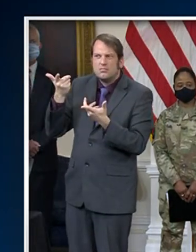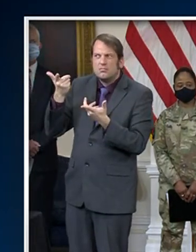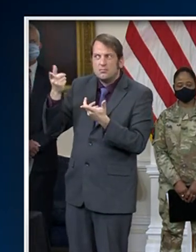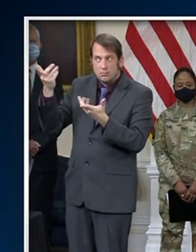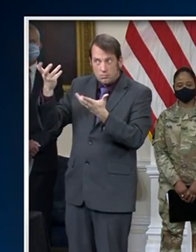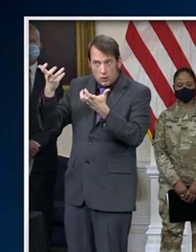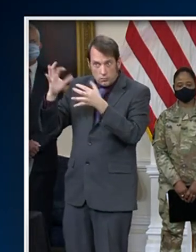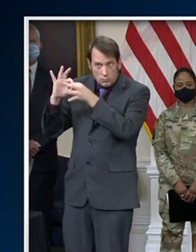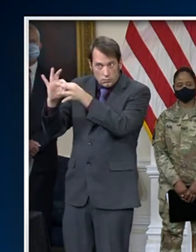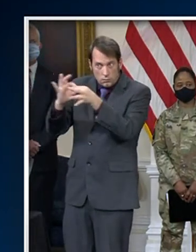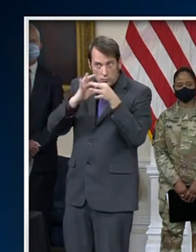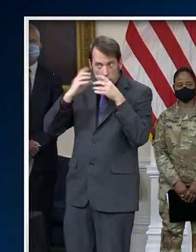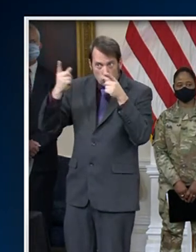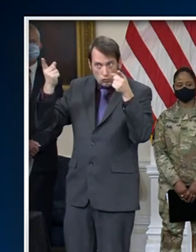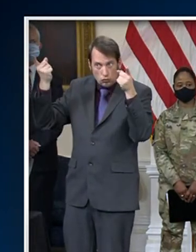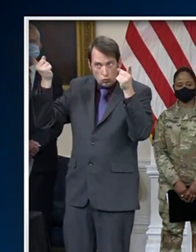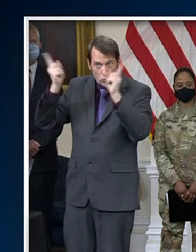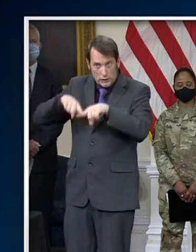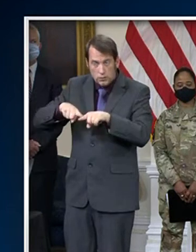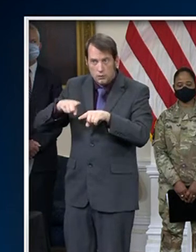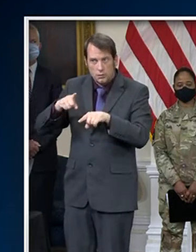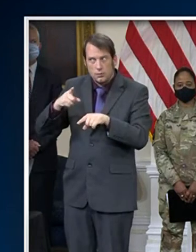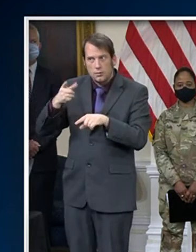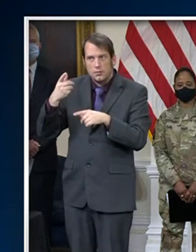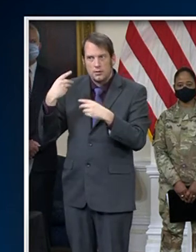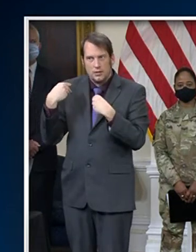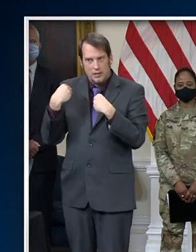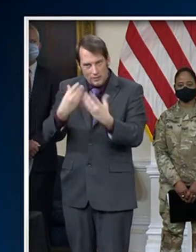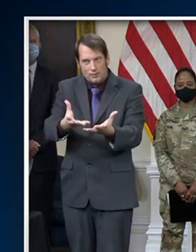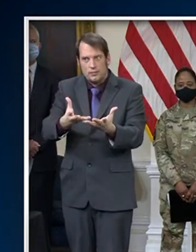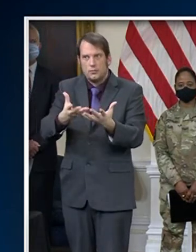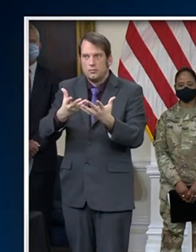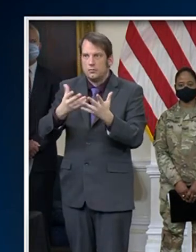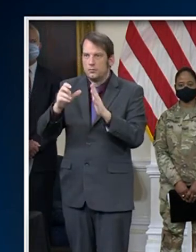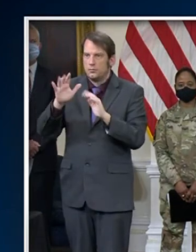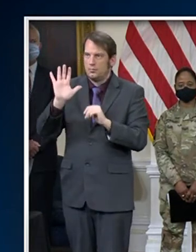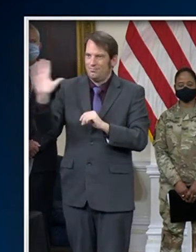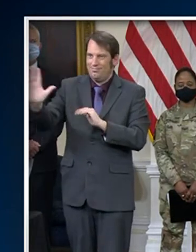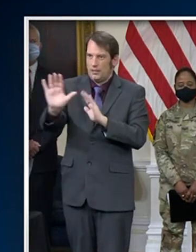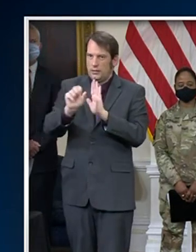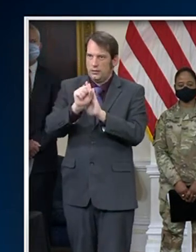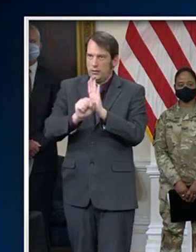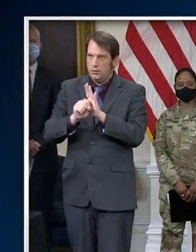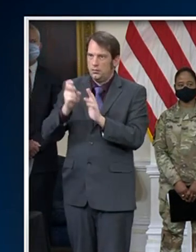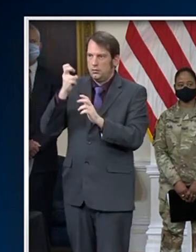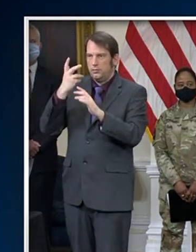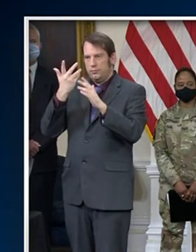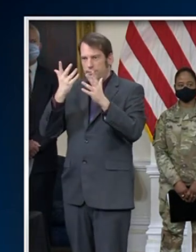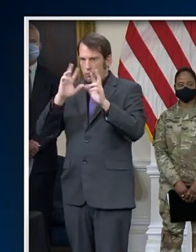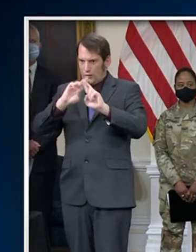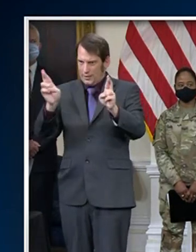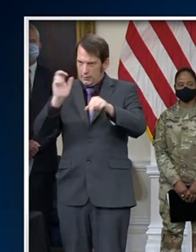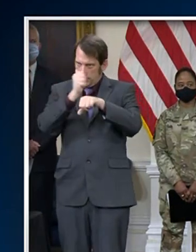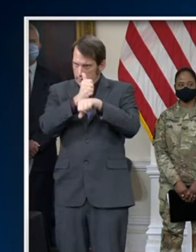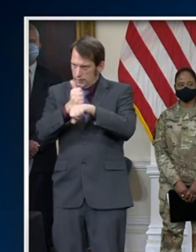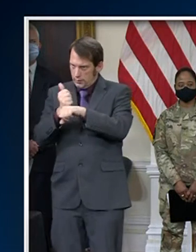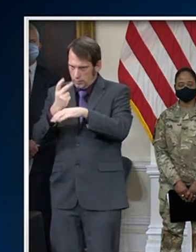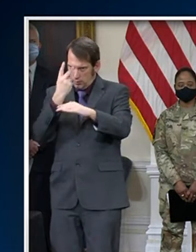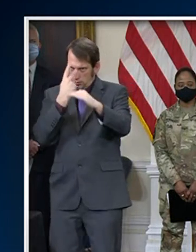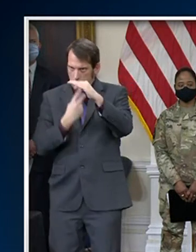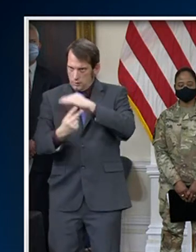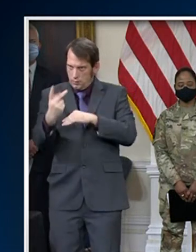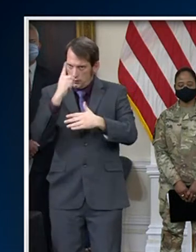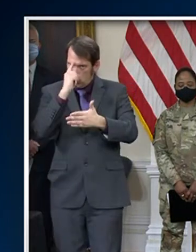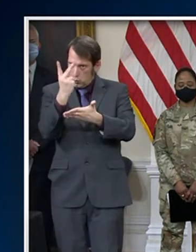to begin providing states with 2-week allocation projections instead of 1. Up